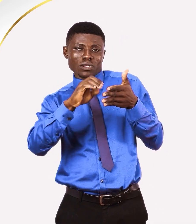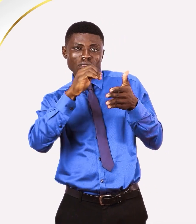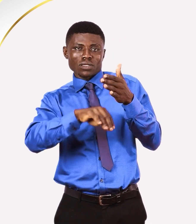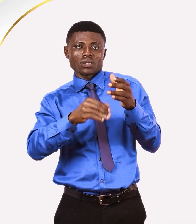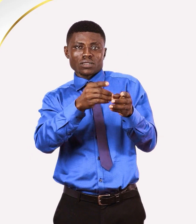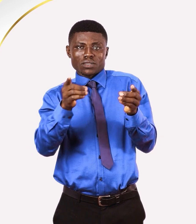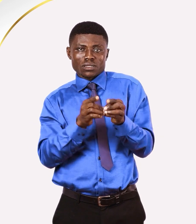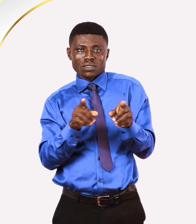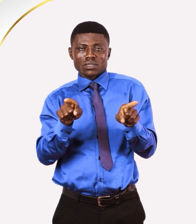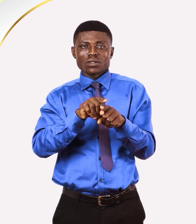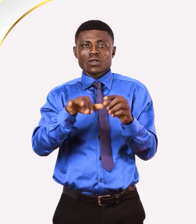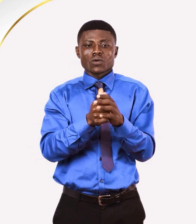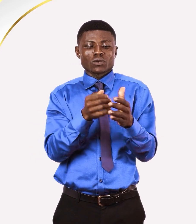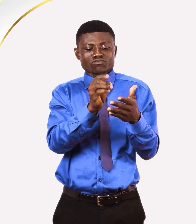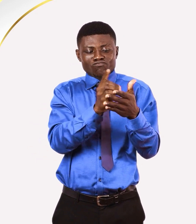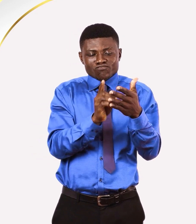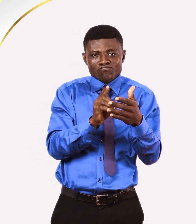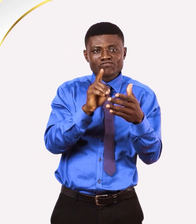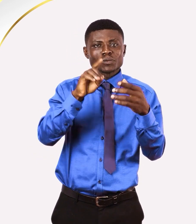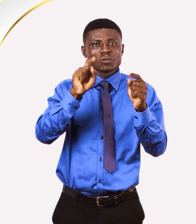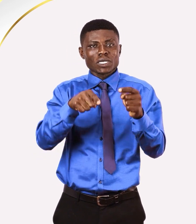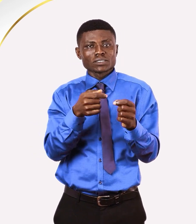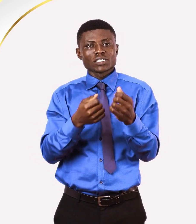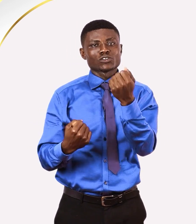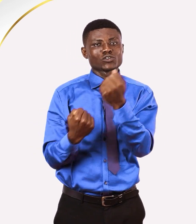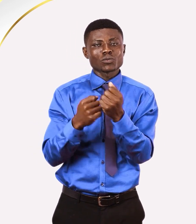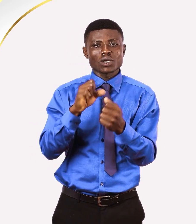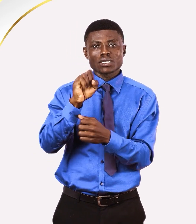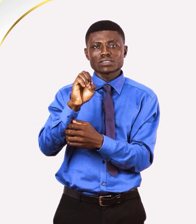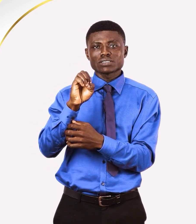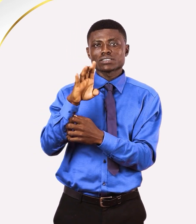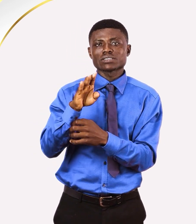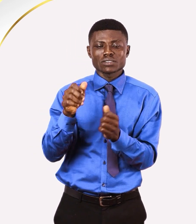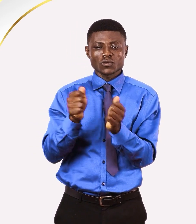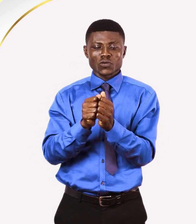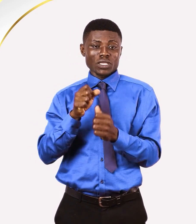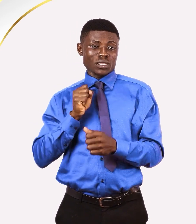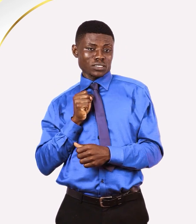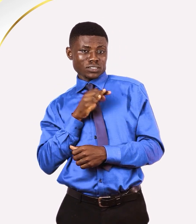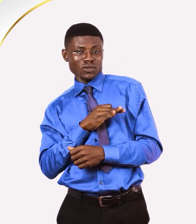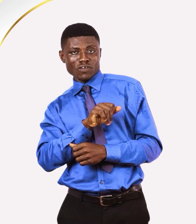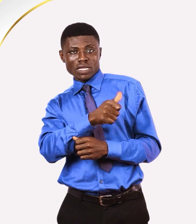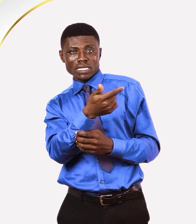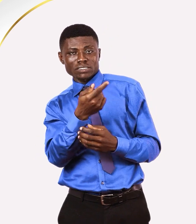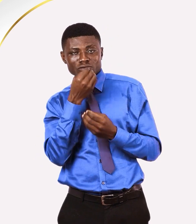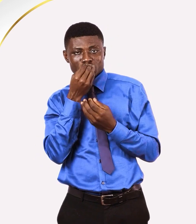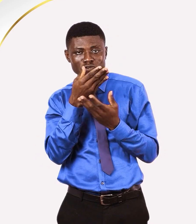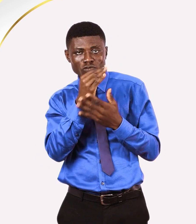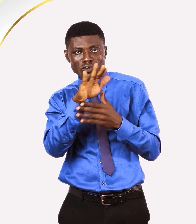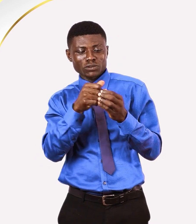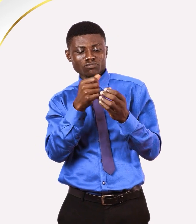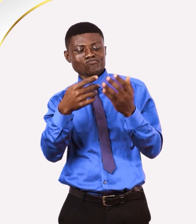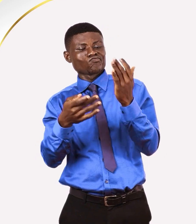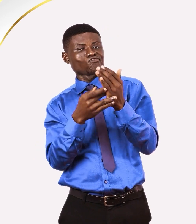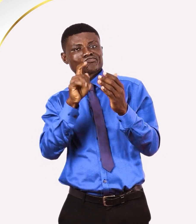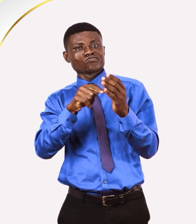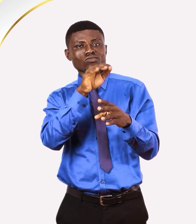the department is designed to support the SEC and its staff in all aspects of